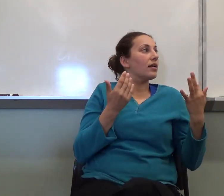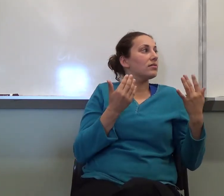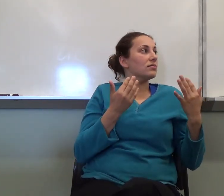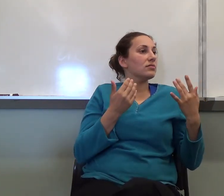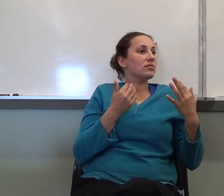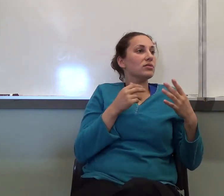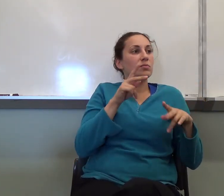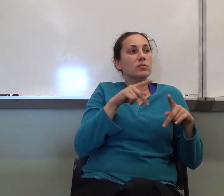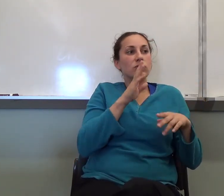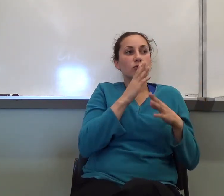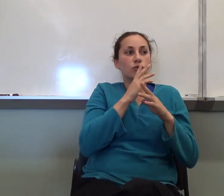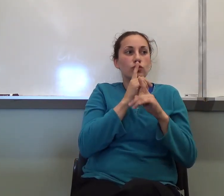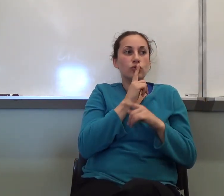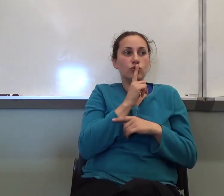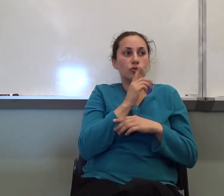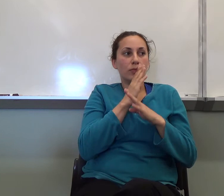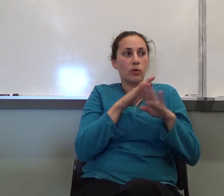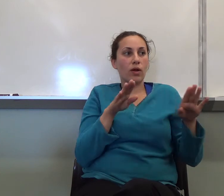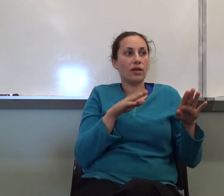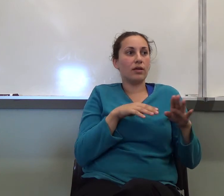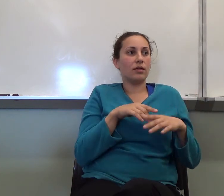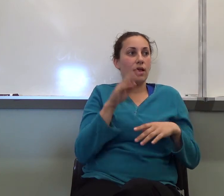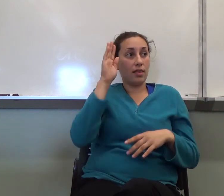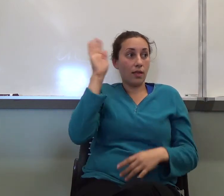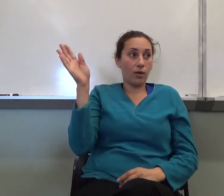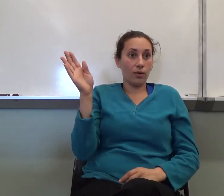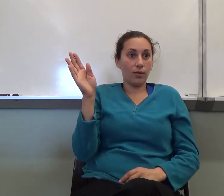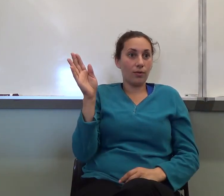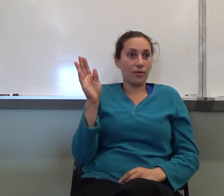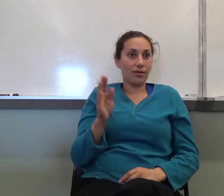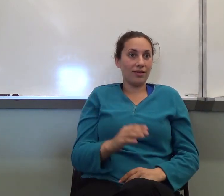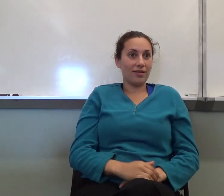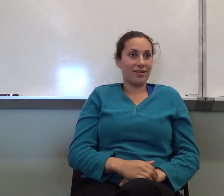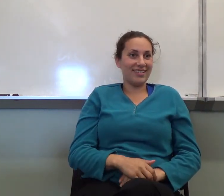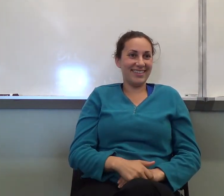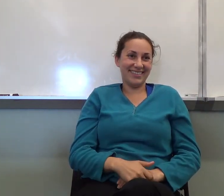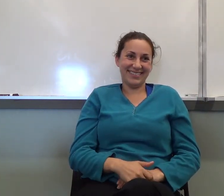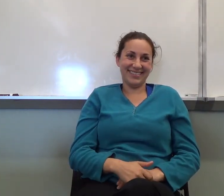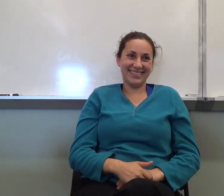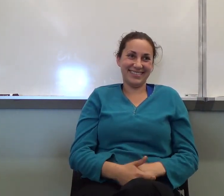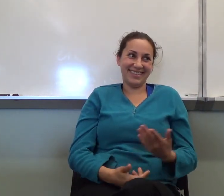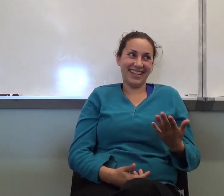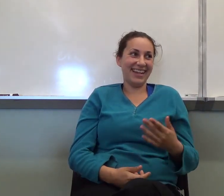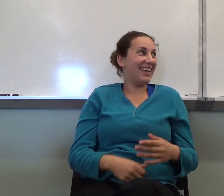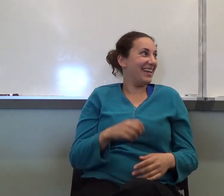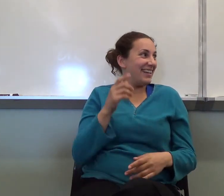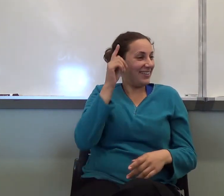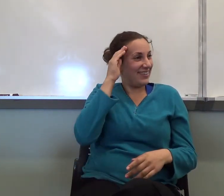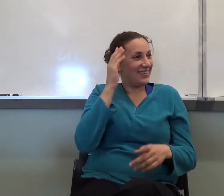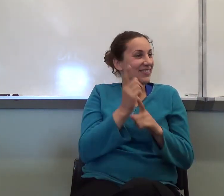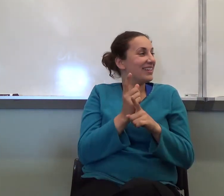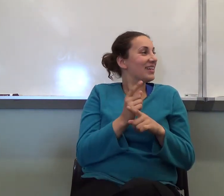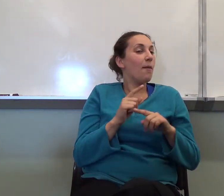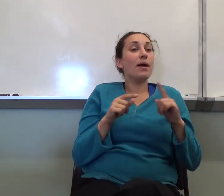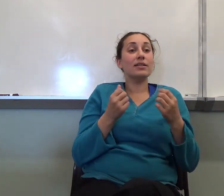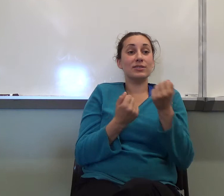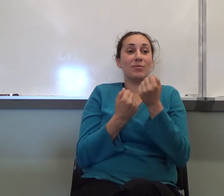forget this. Hello? If you're going to supportive services, go over there and remember to put your